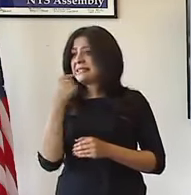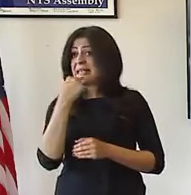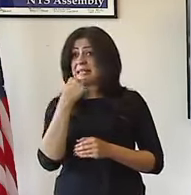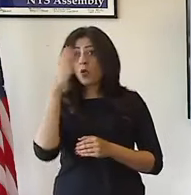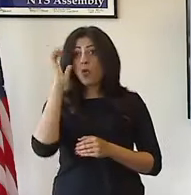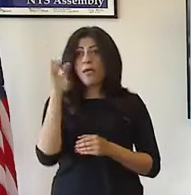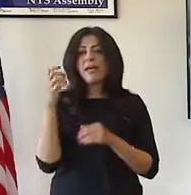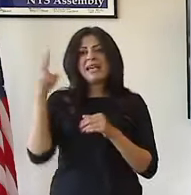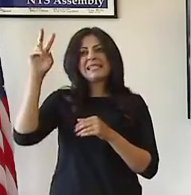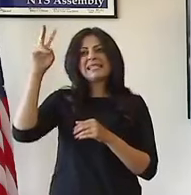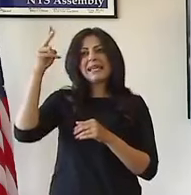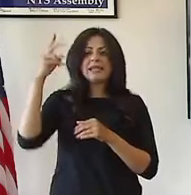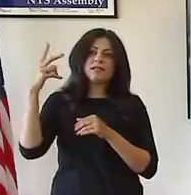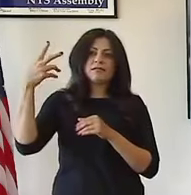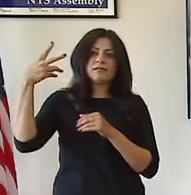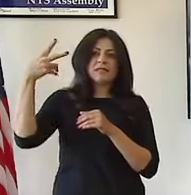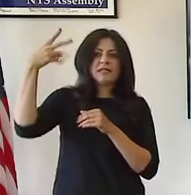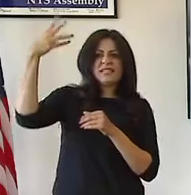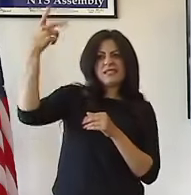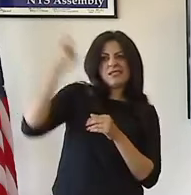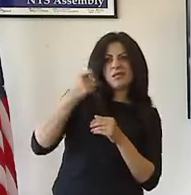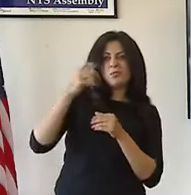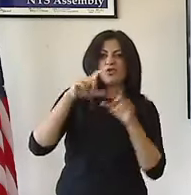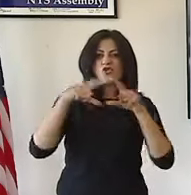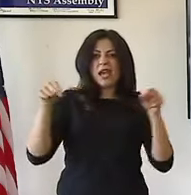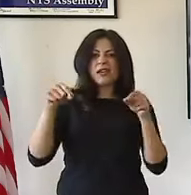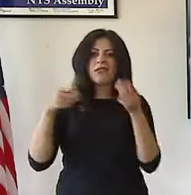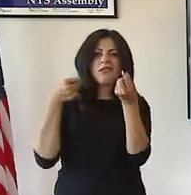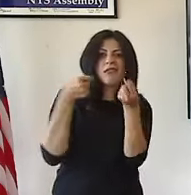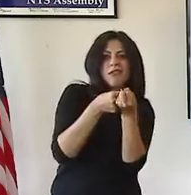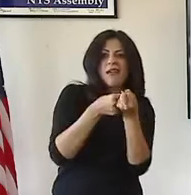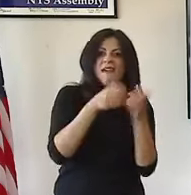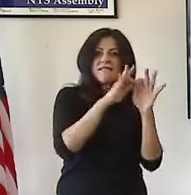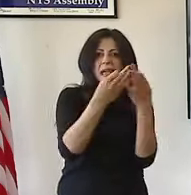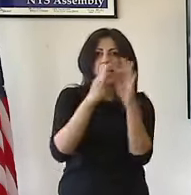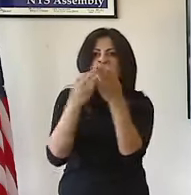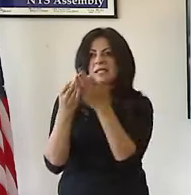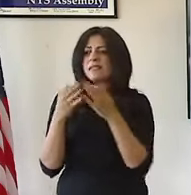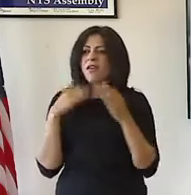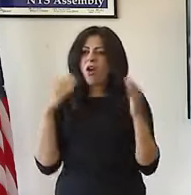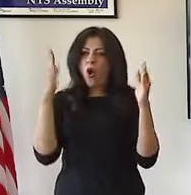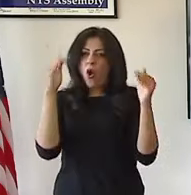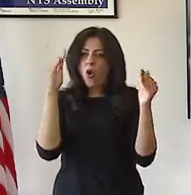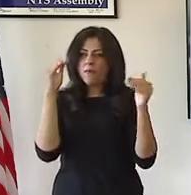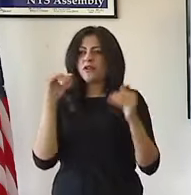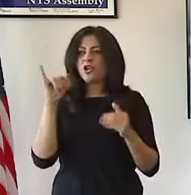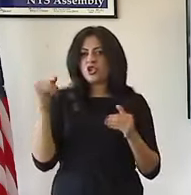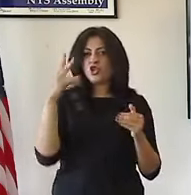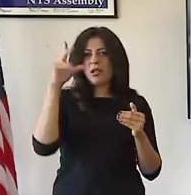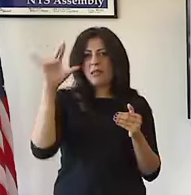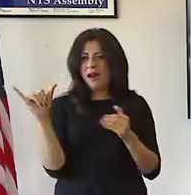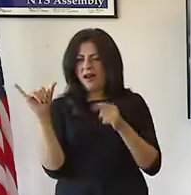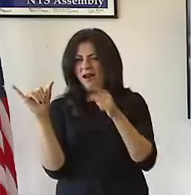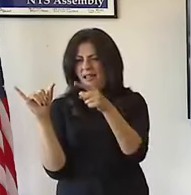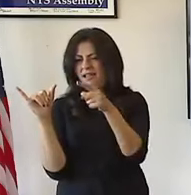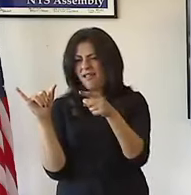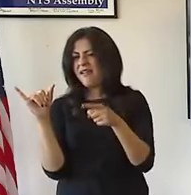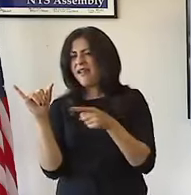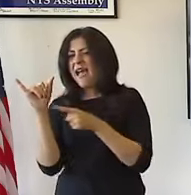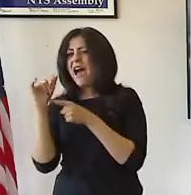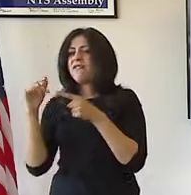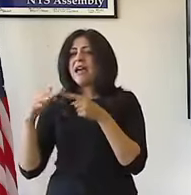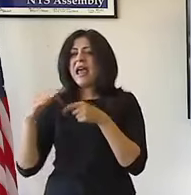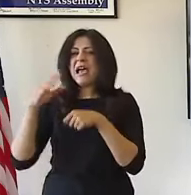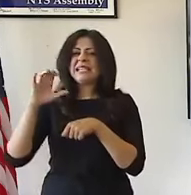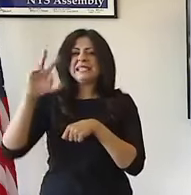check? Congress is debating that now. The hope is in July or by July that they will have a next round of assistance. There's